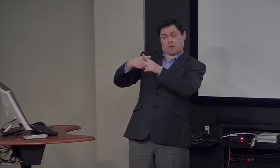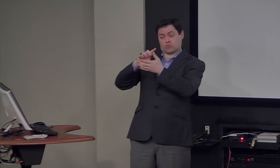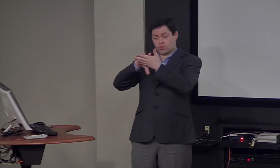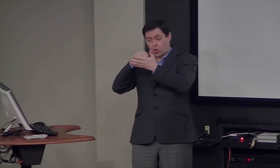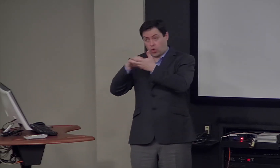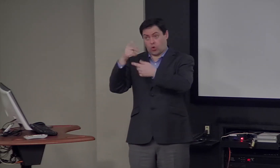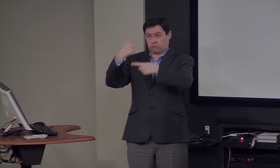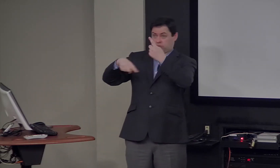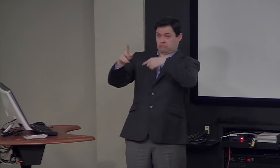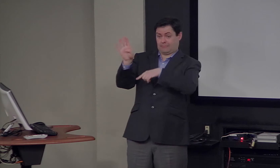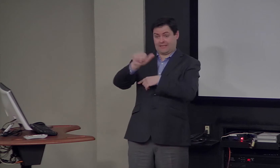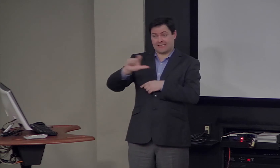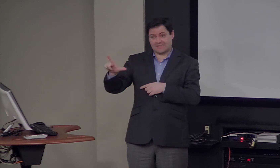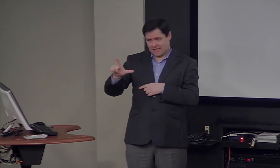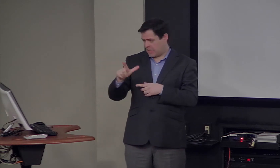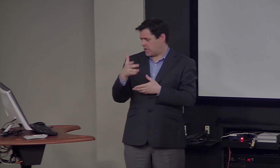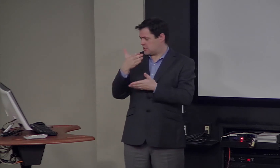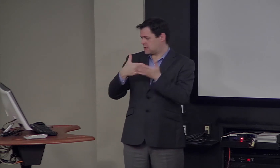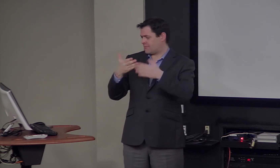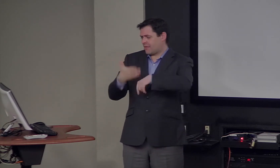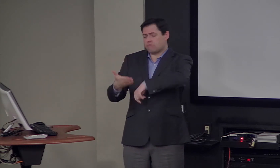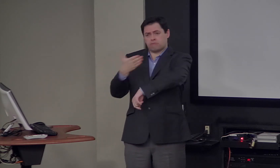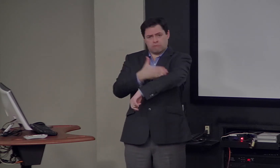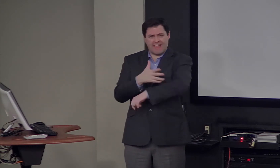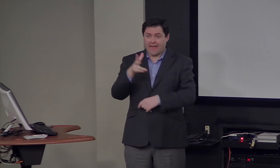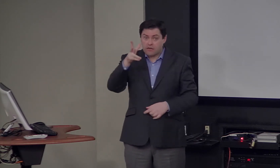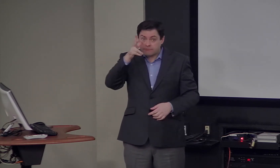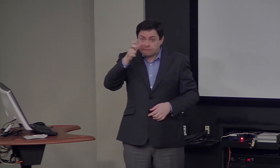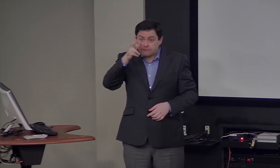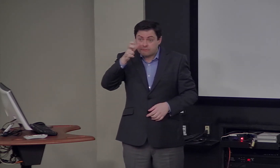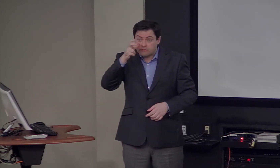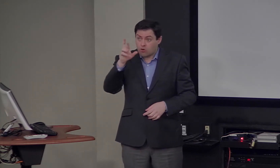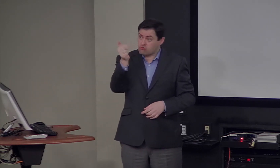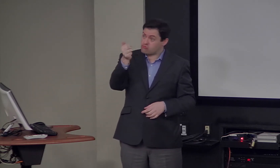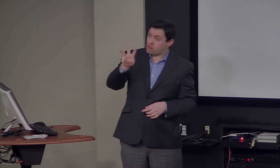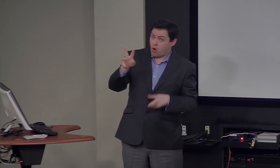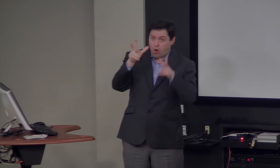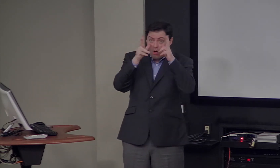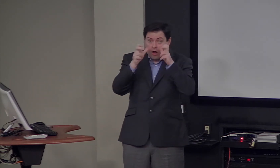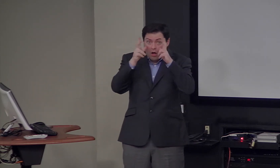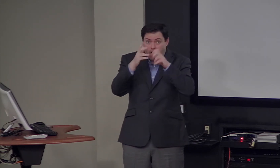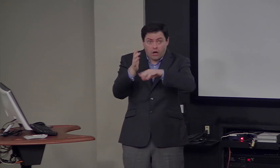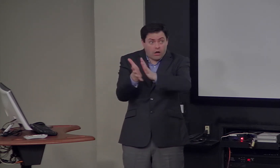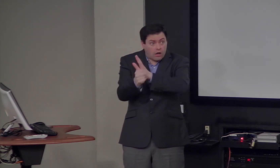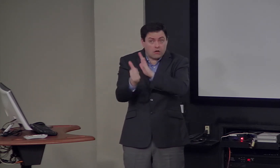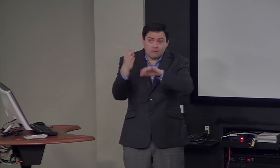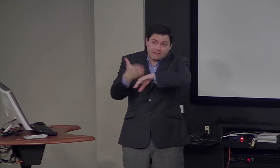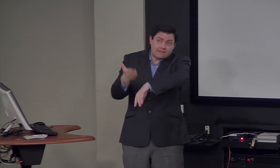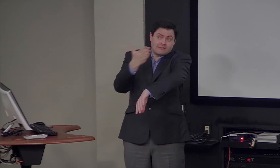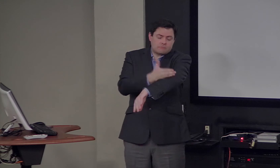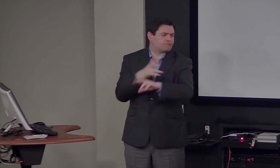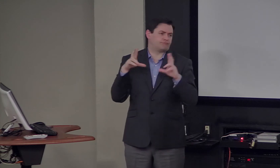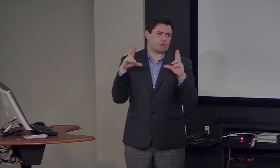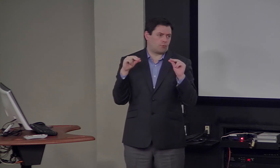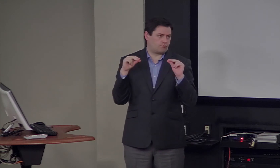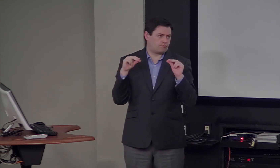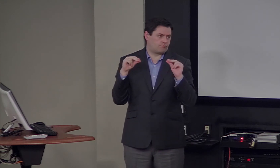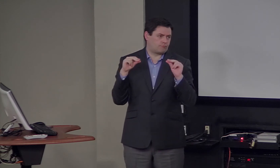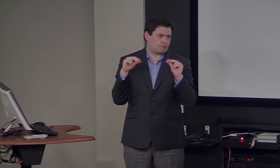If we look at adults above the age of 18 learning BSL as a second language, if we look at their raw perceptual processing skills,